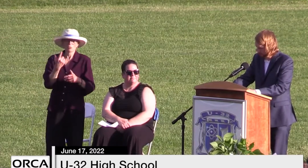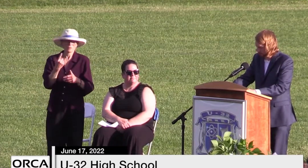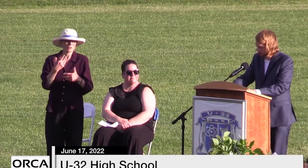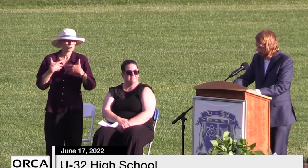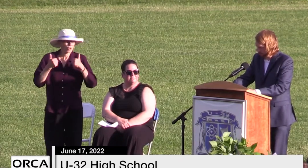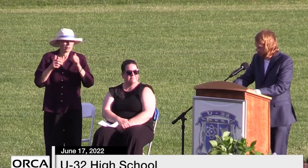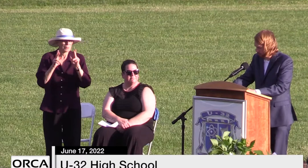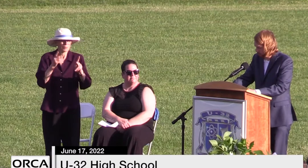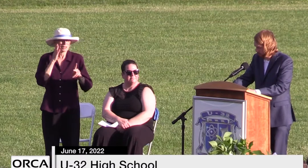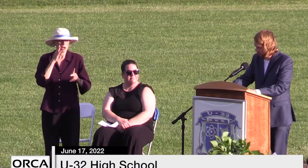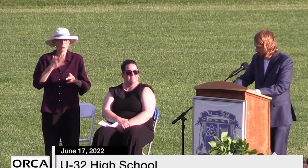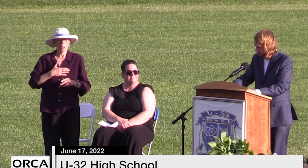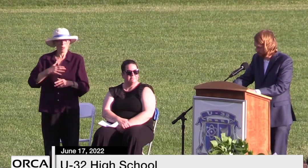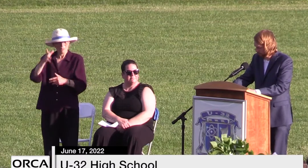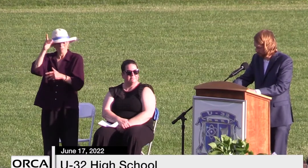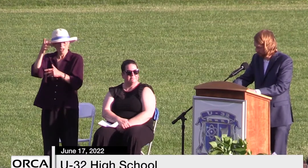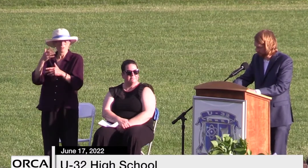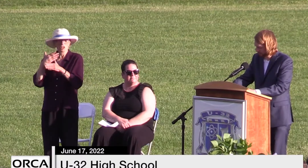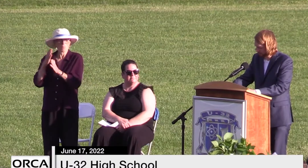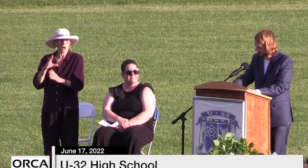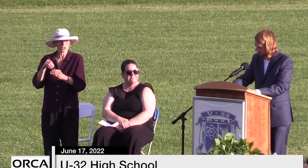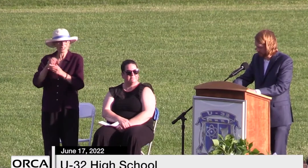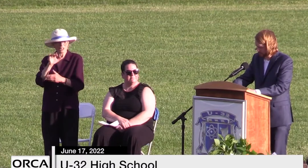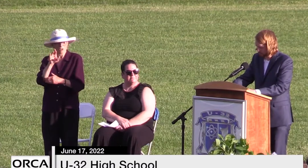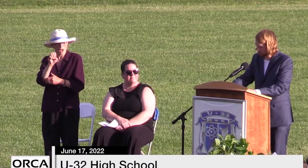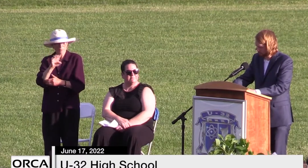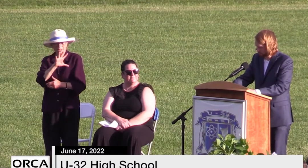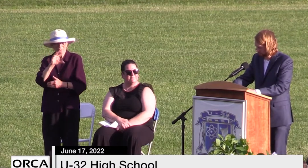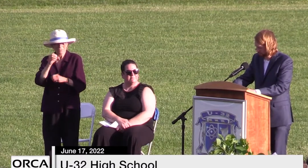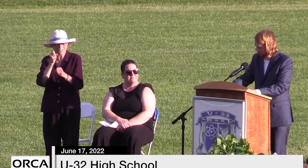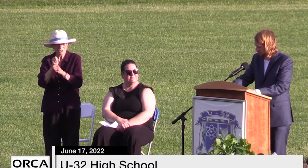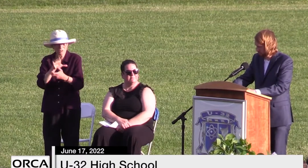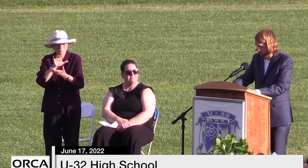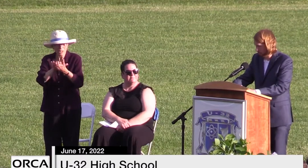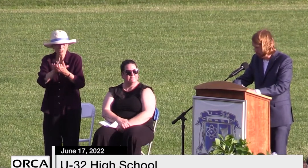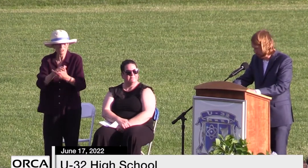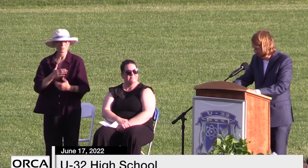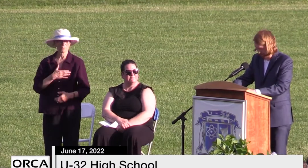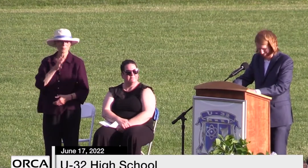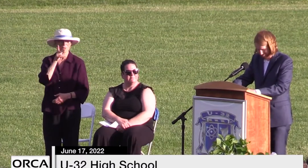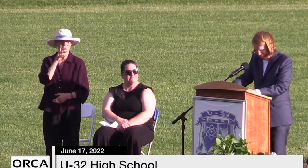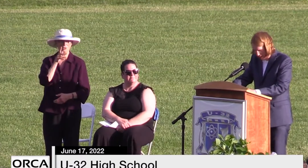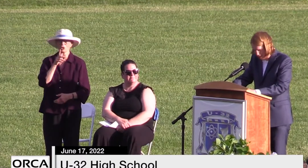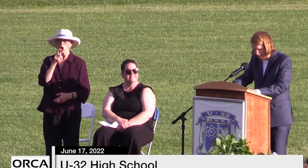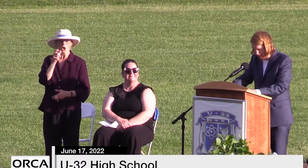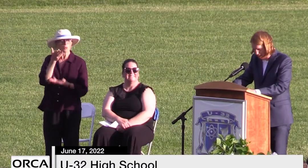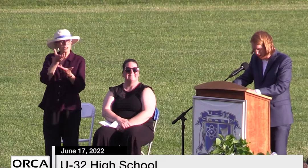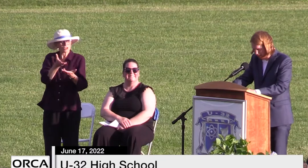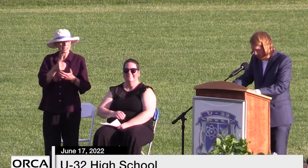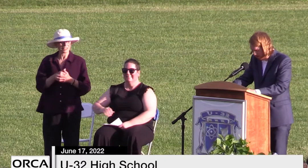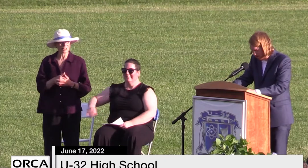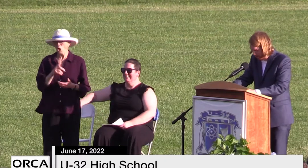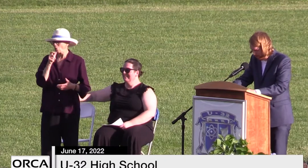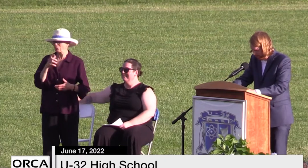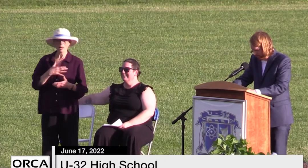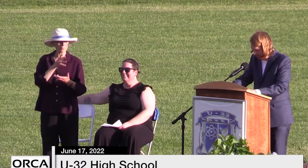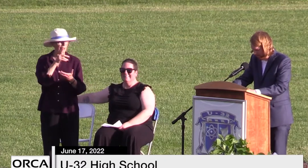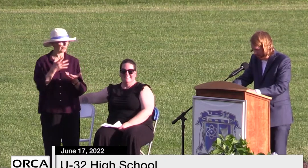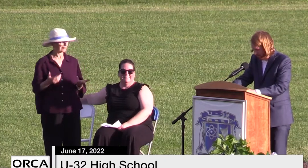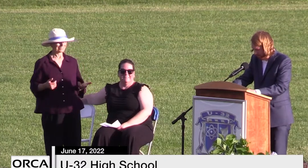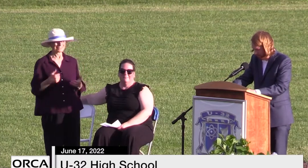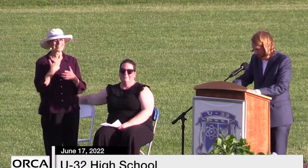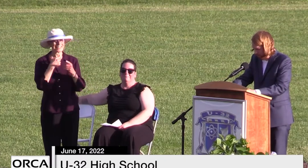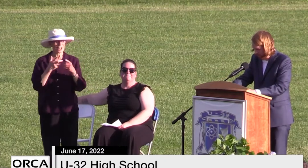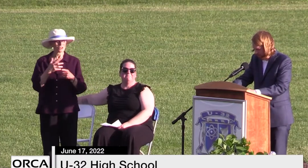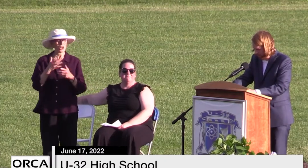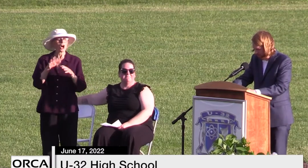I know, my dad's partner in crime for 50 years of marriage, and my mother. Who is my mother? My mom grew up just a